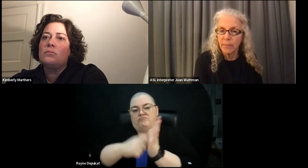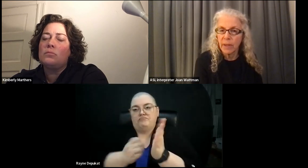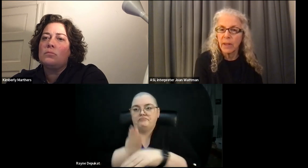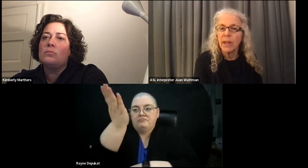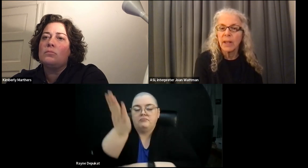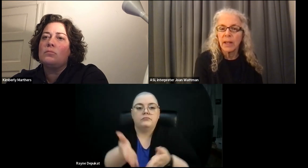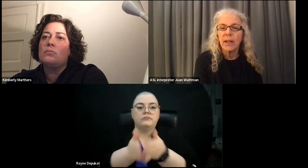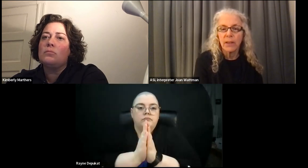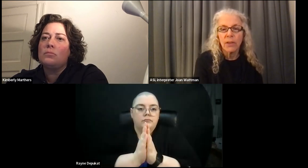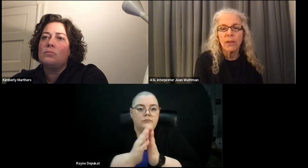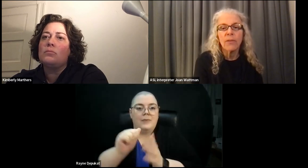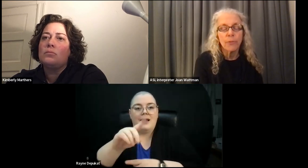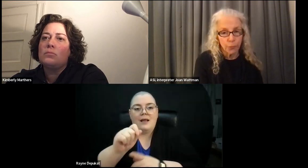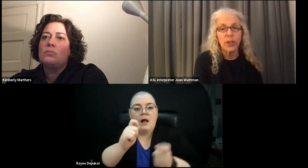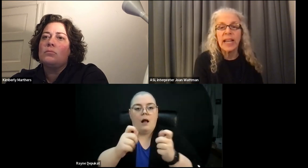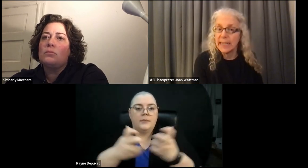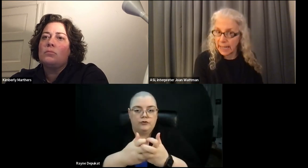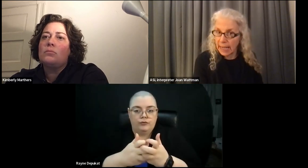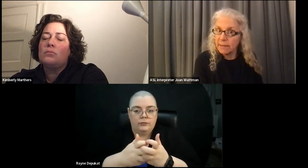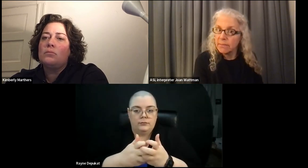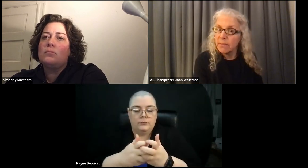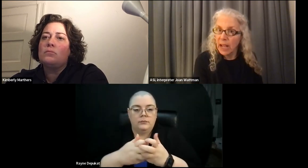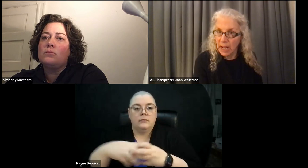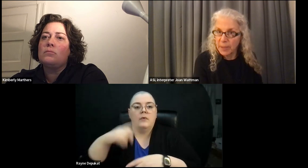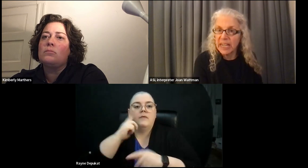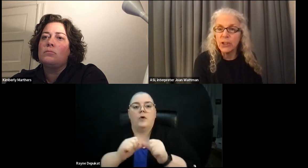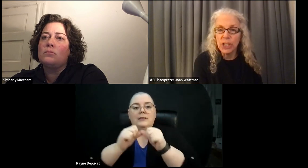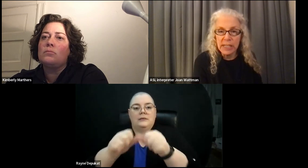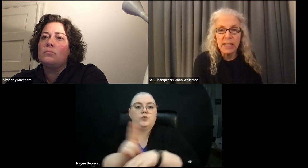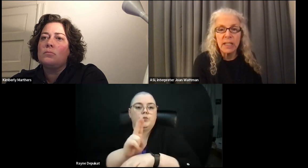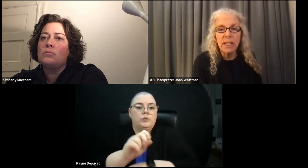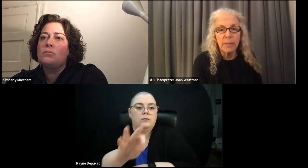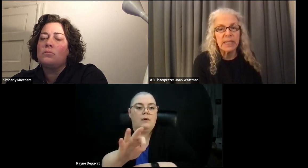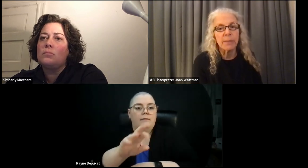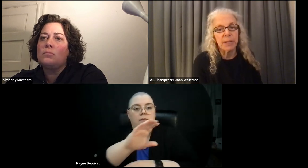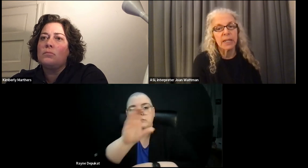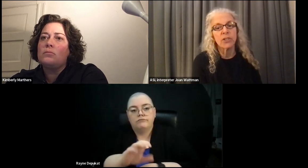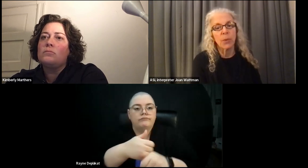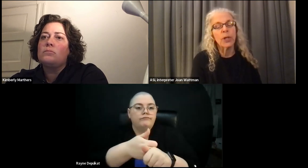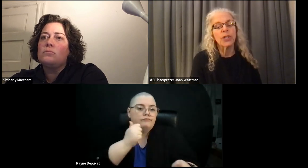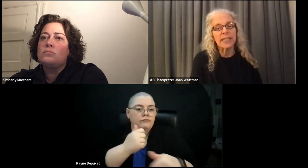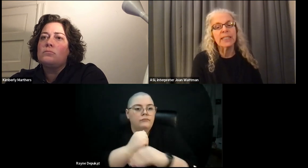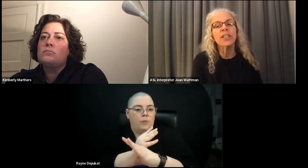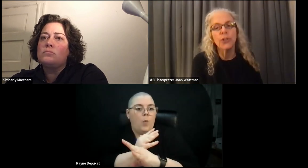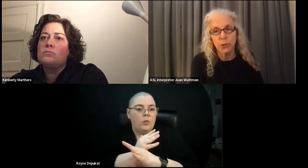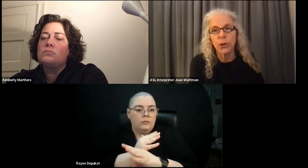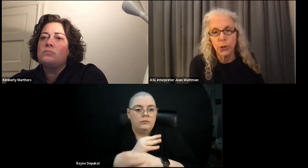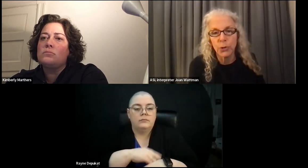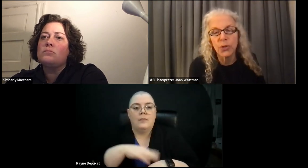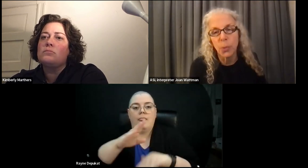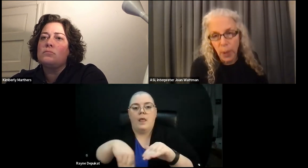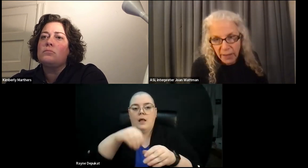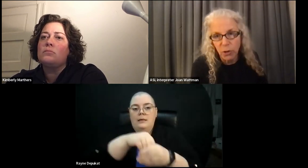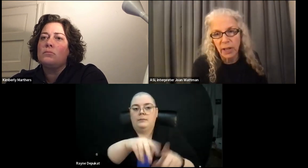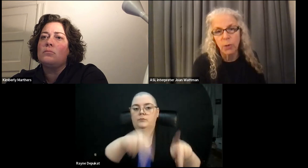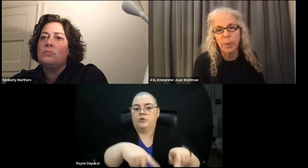for the ADA accommodations to be submitted, that we could continue to